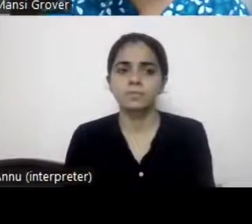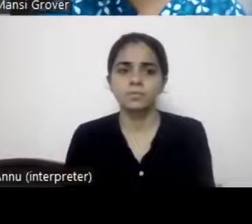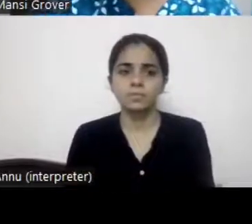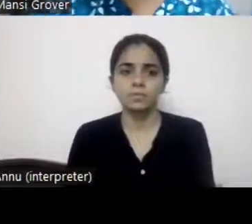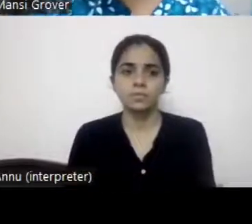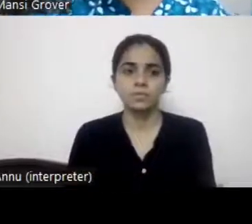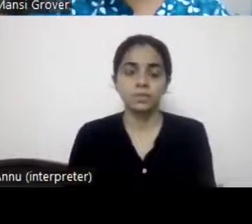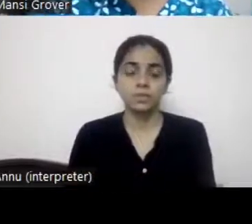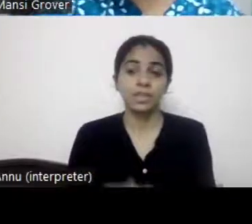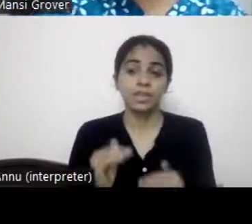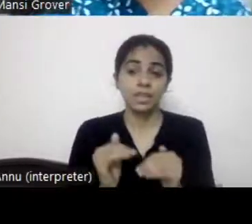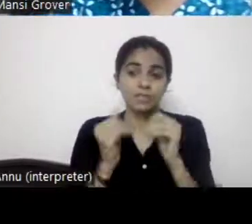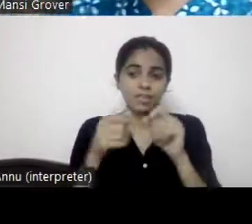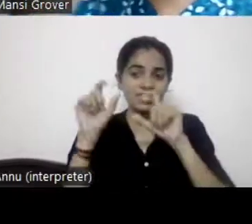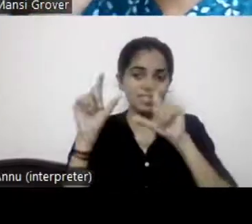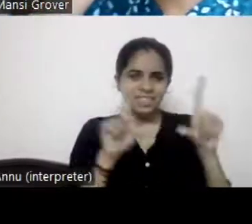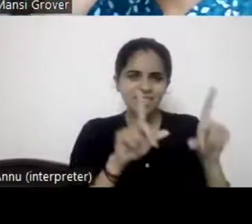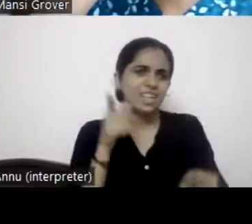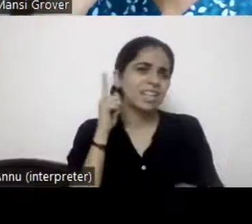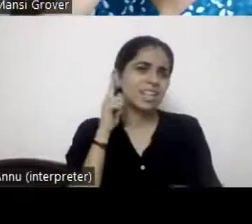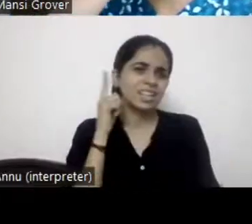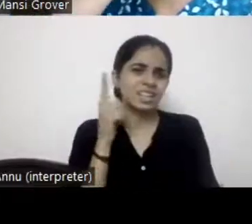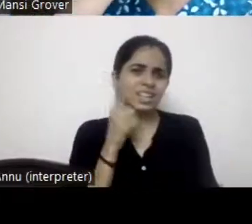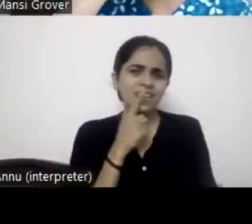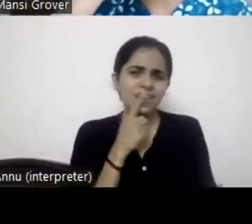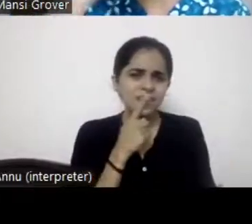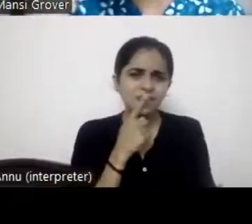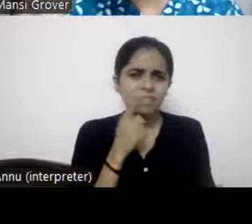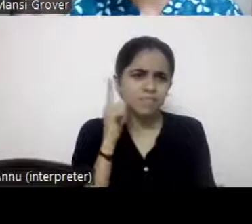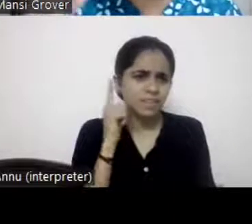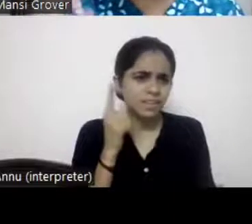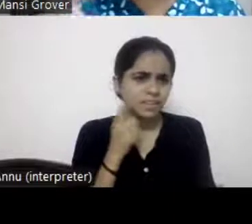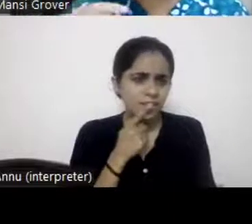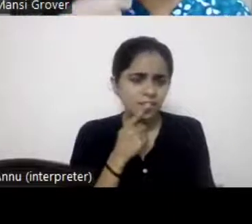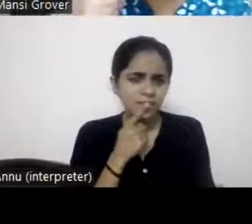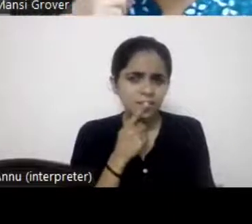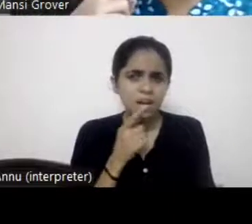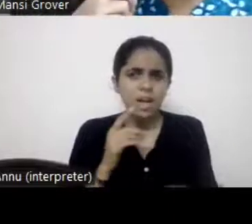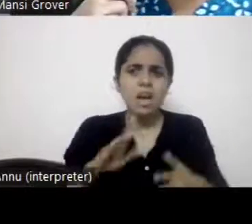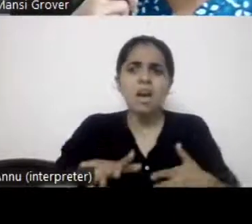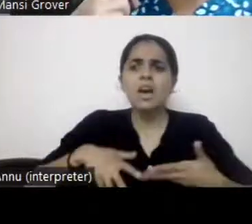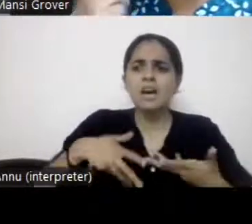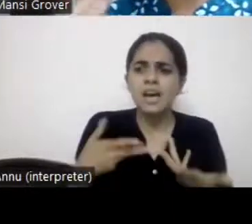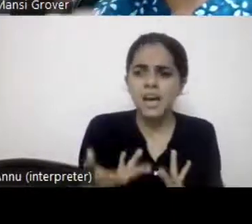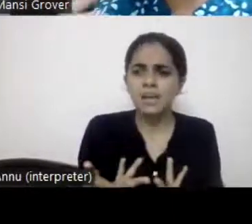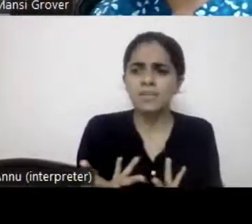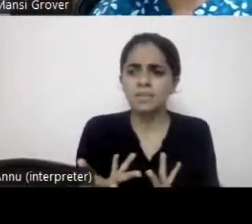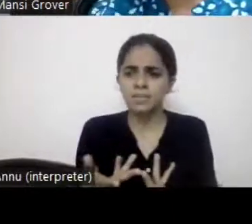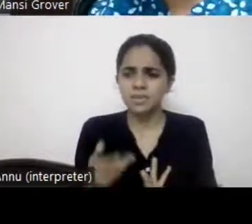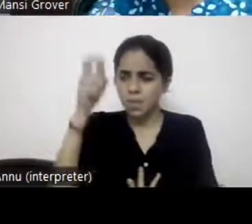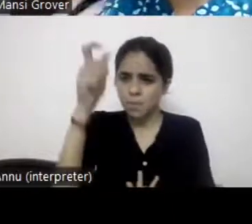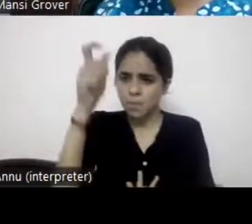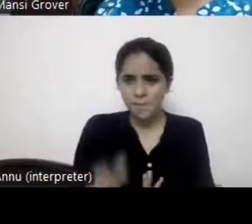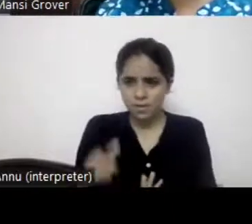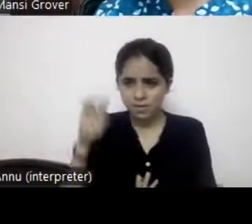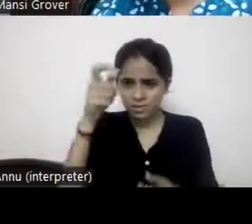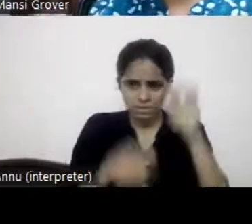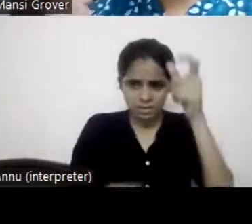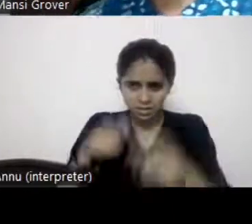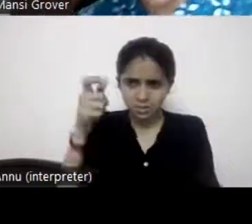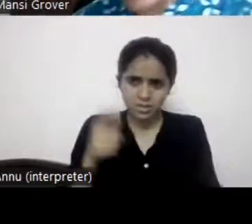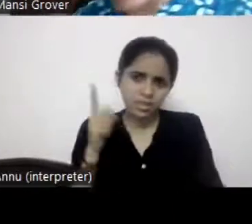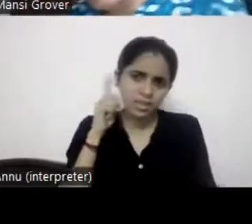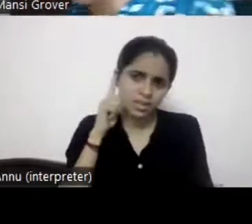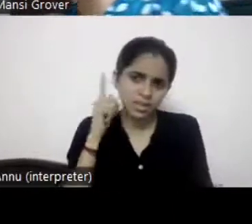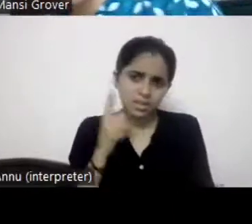And when we look at deafness, it's so important to also understand how a person who is deaf,